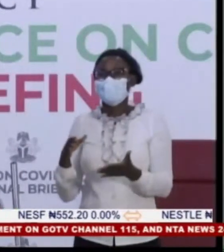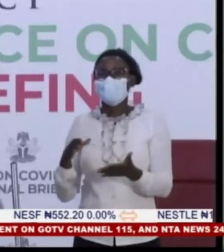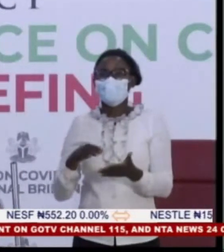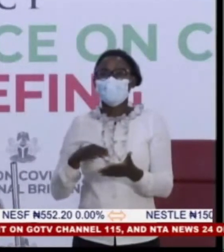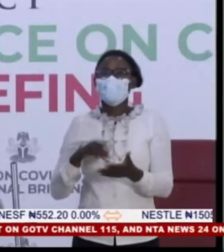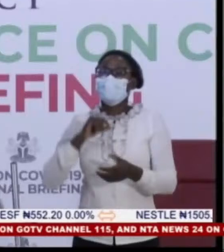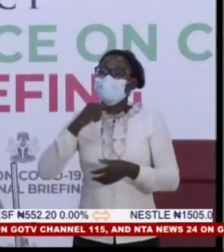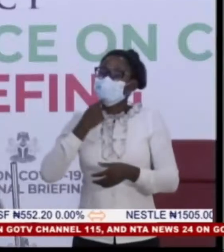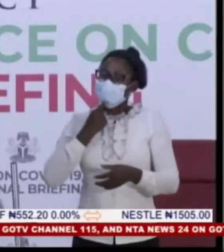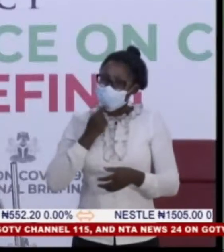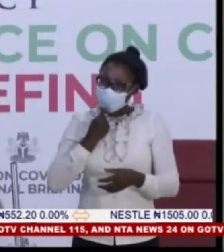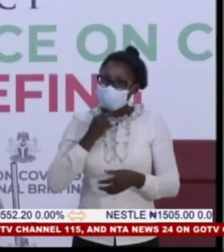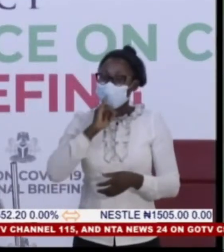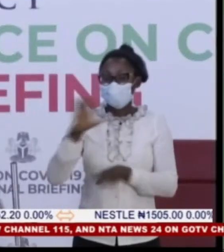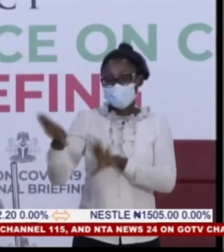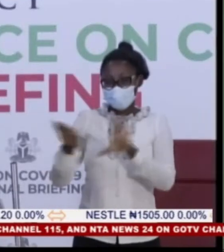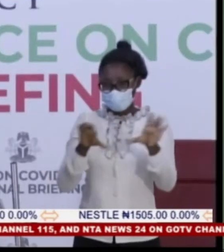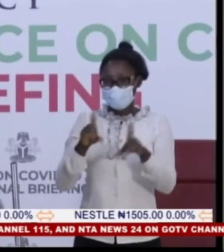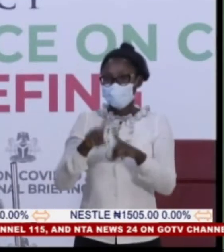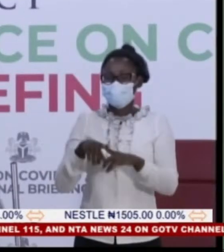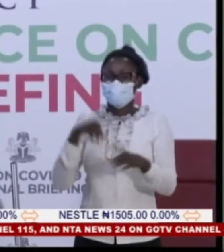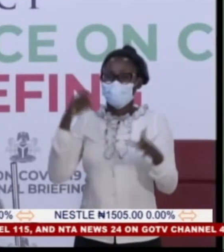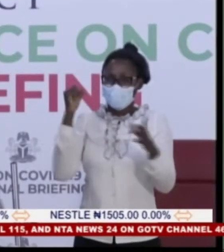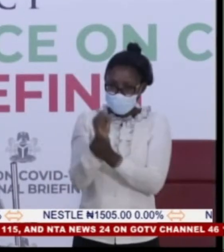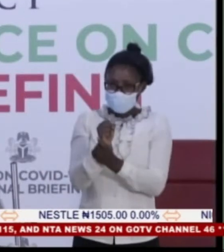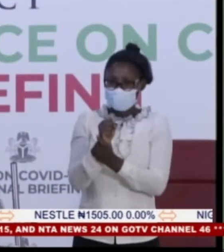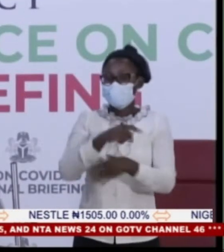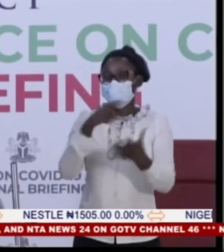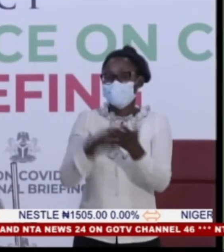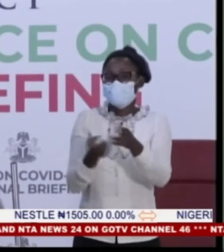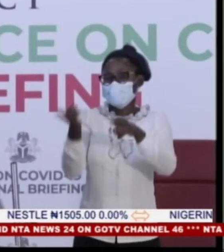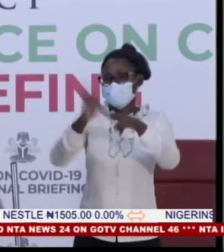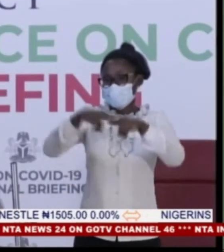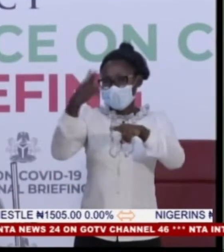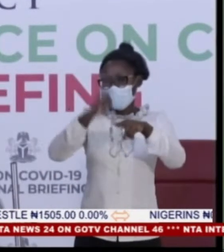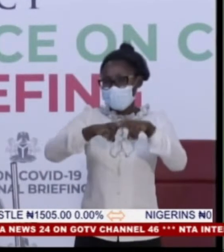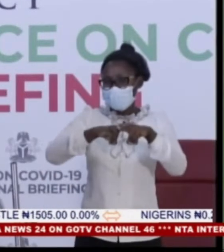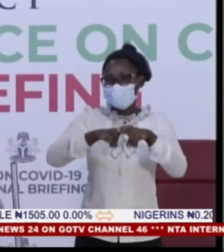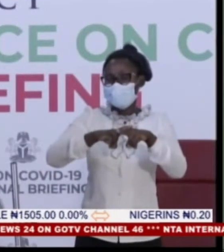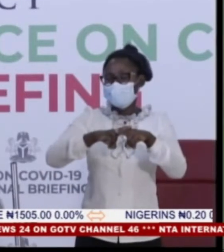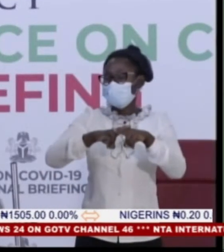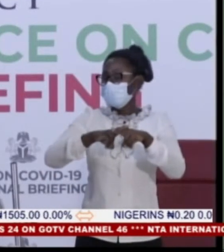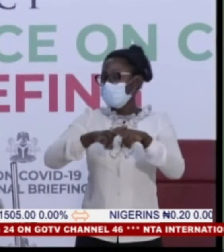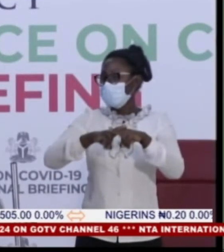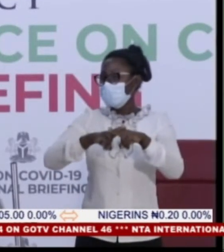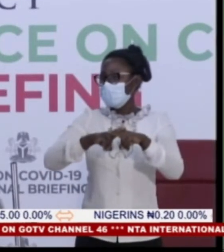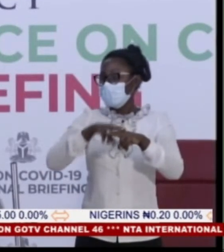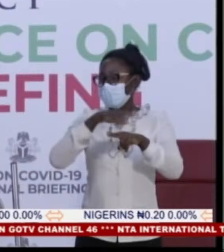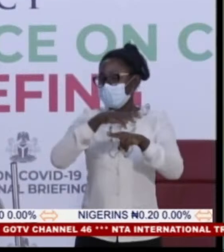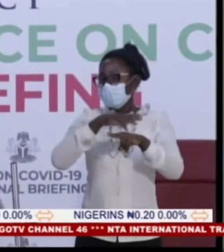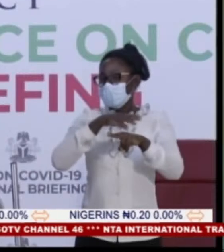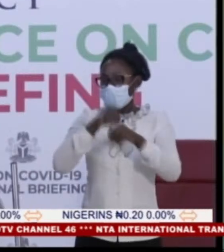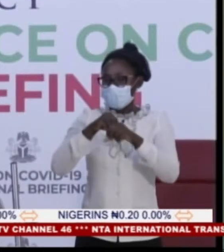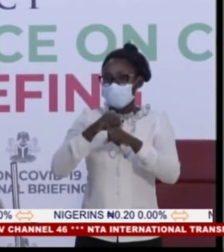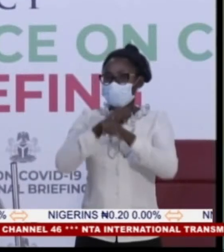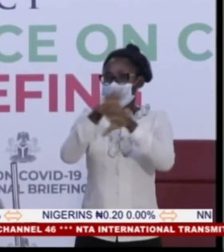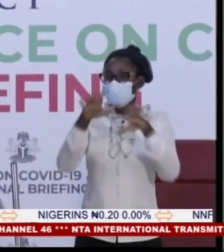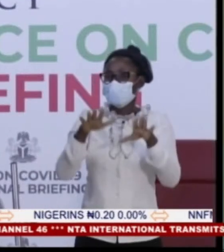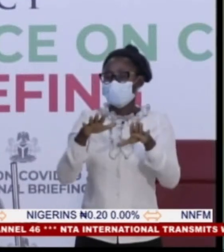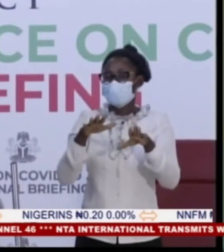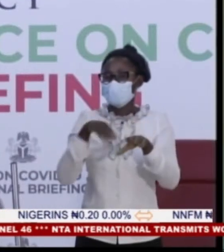meeting that it must be backed up by enforcement through their local regulations